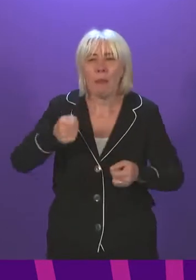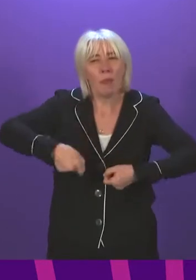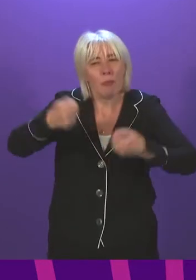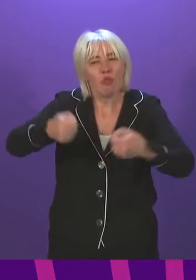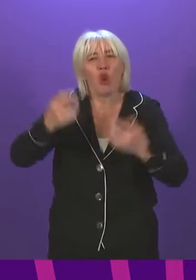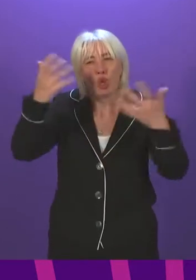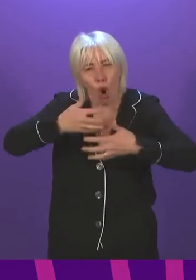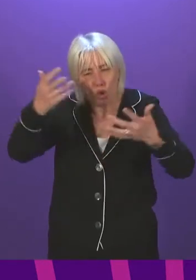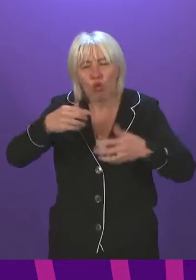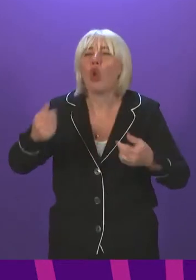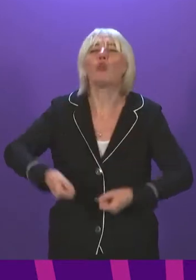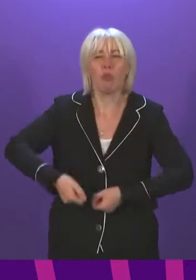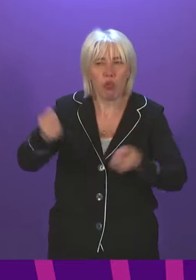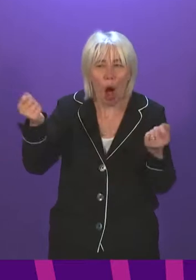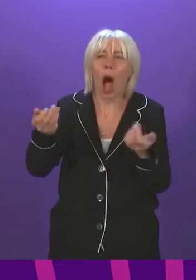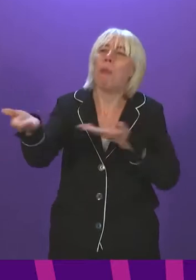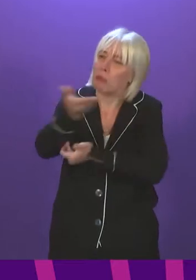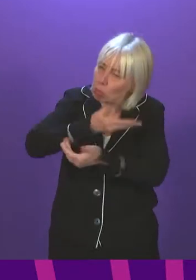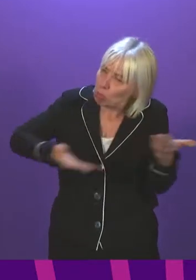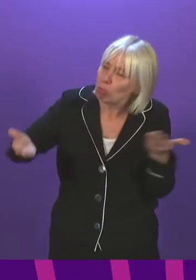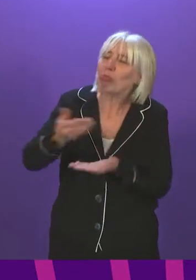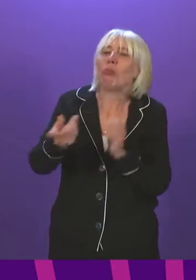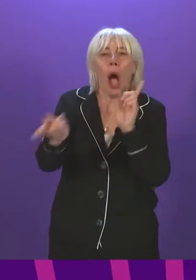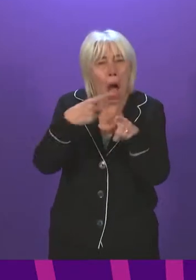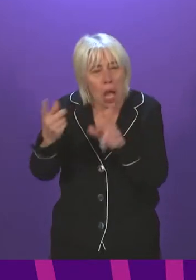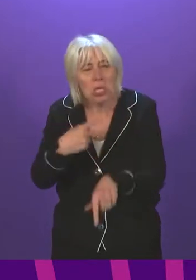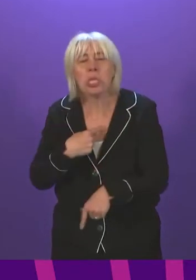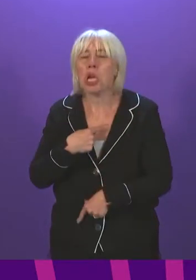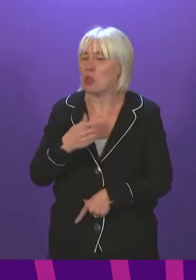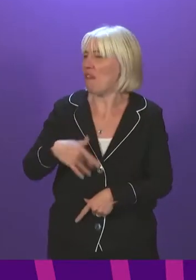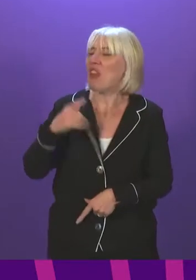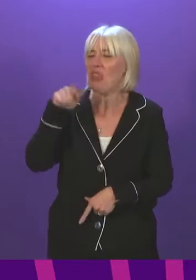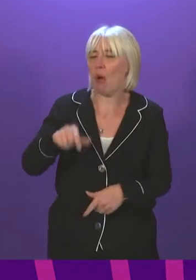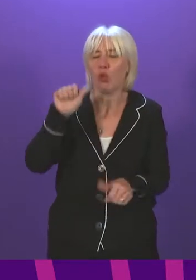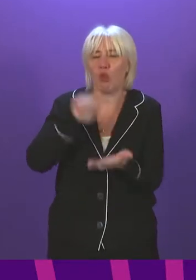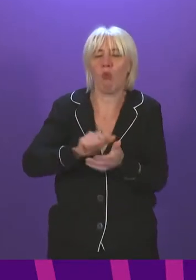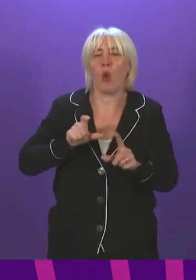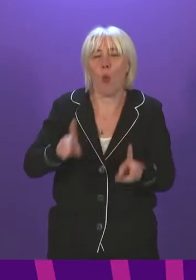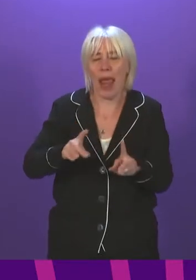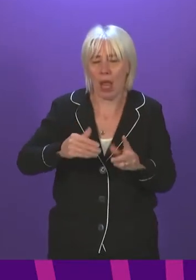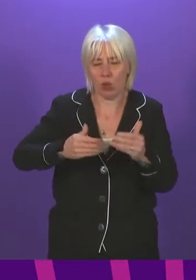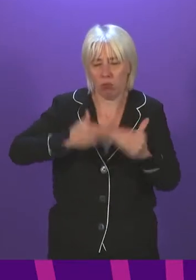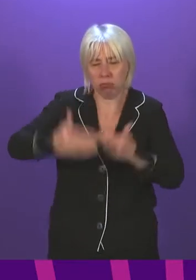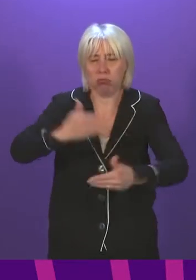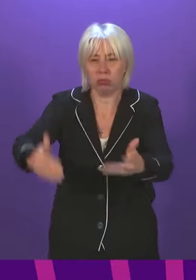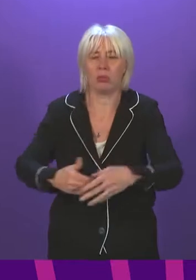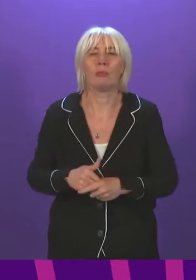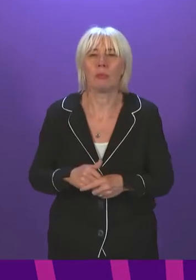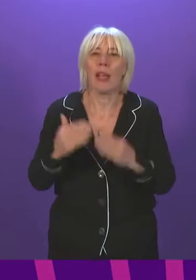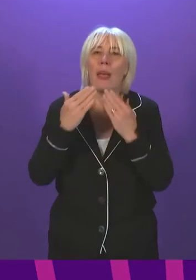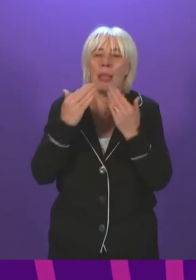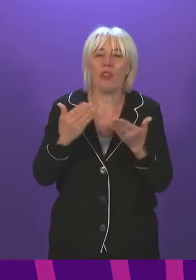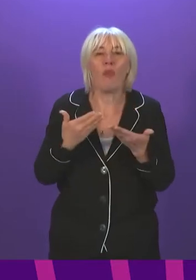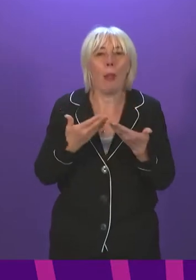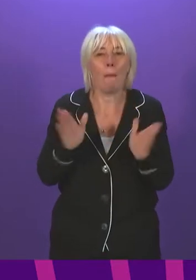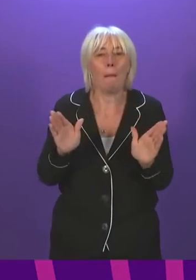members, and we were satisfied with the answers that we received that this was the correct course of action to take. Thank you. Given the public interest in this, I'm going to call